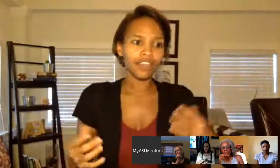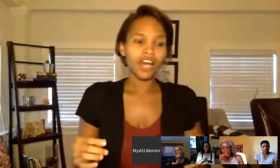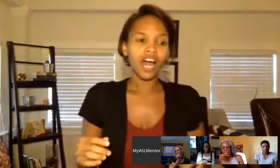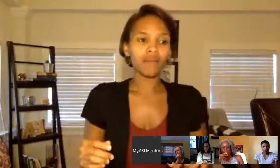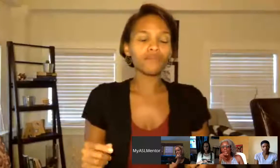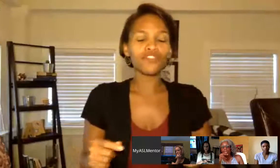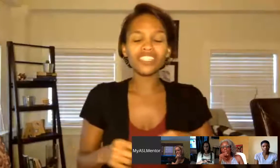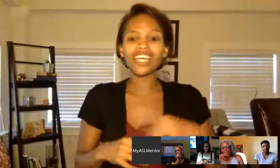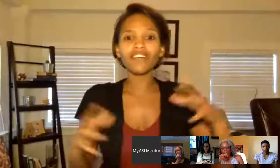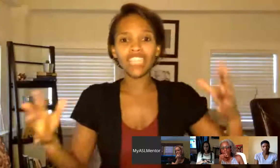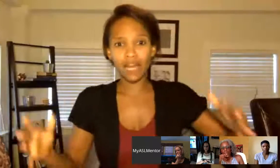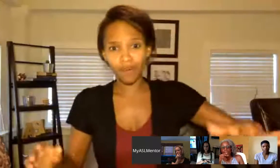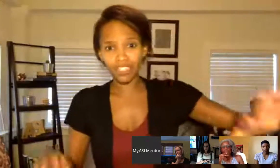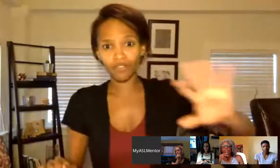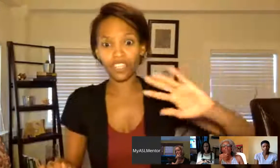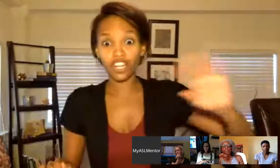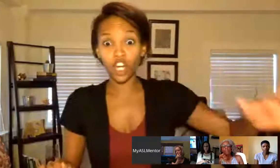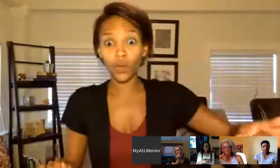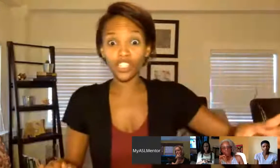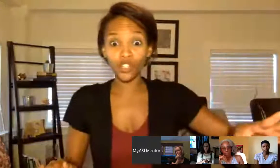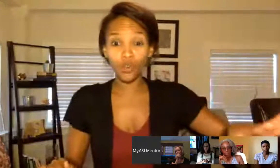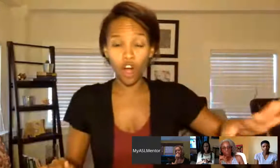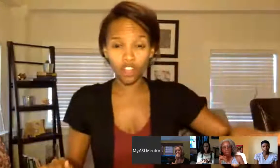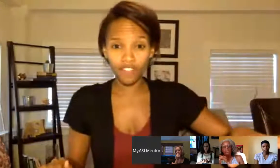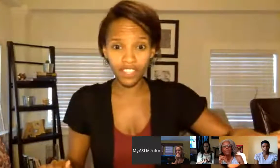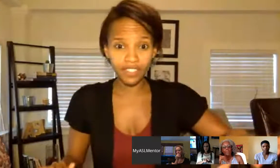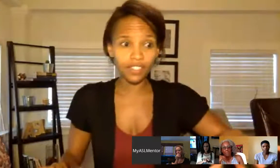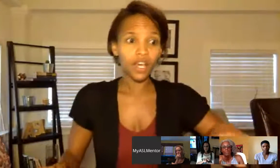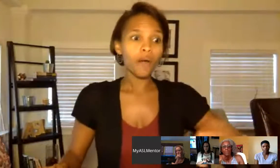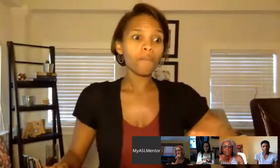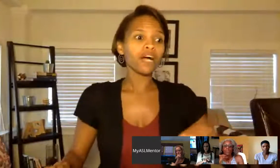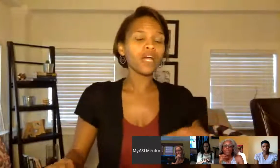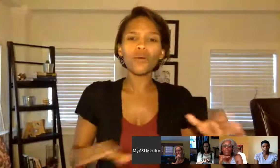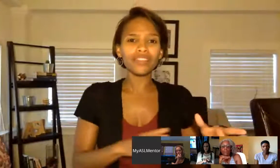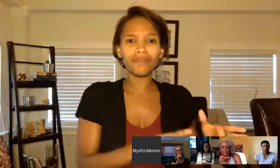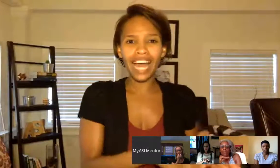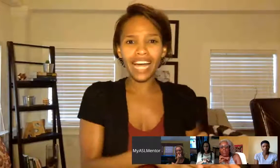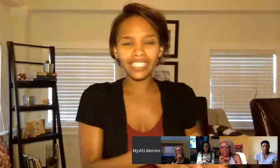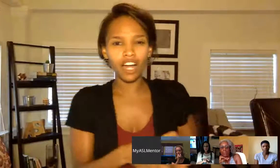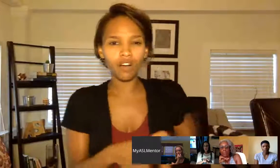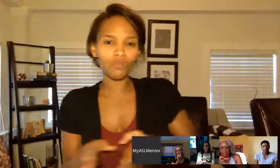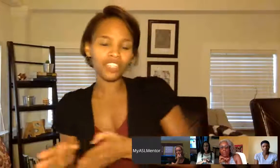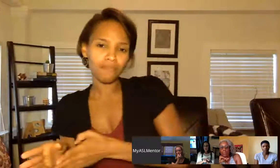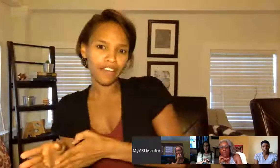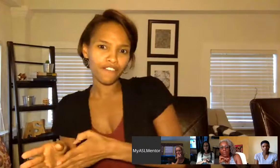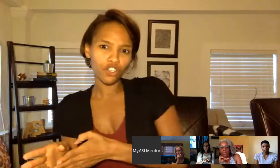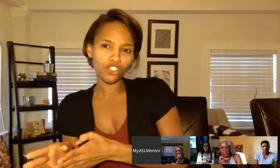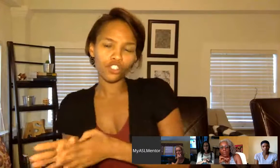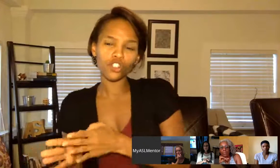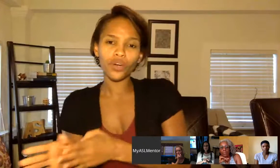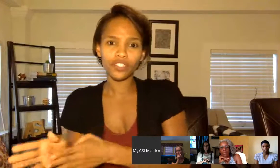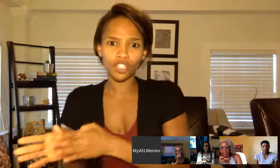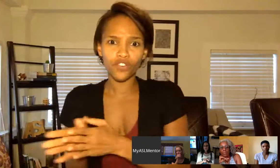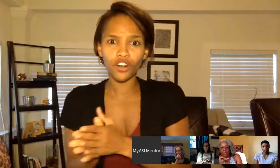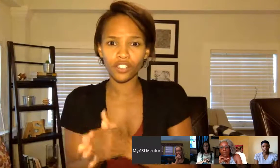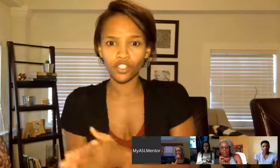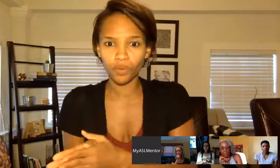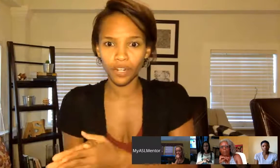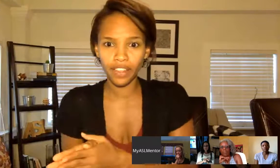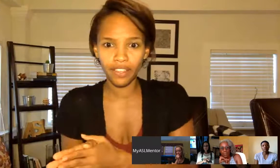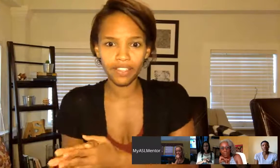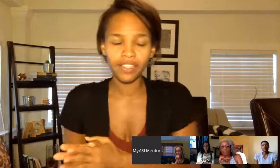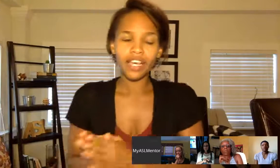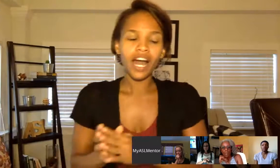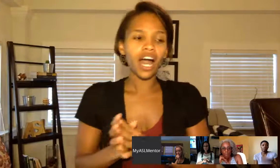understanding. For the sake of time, I wasn't really going to go into all of this, but that's not really my first choice as far as